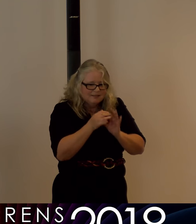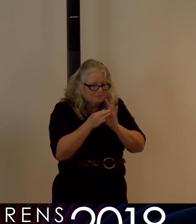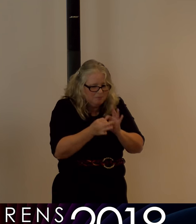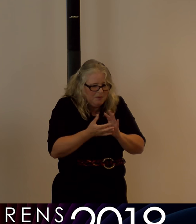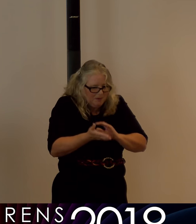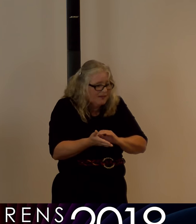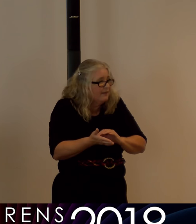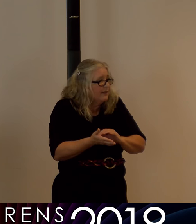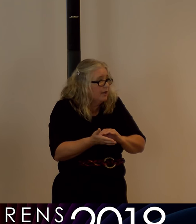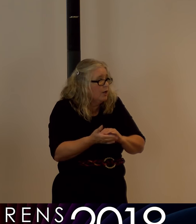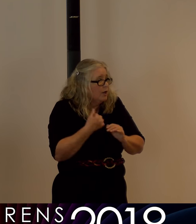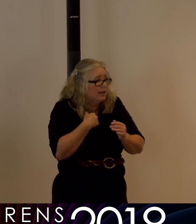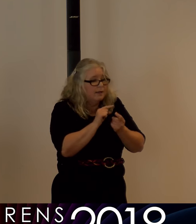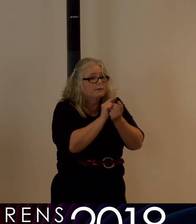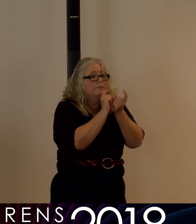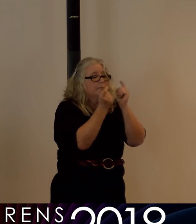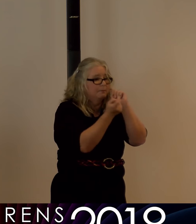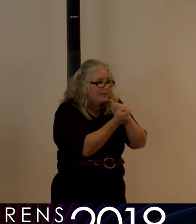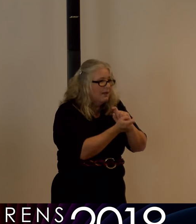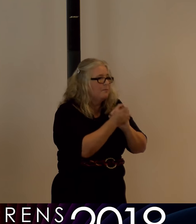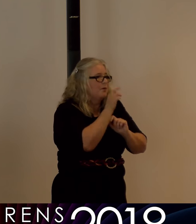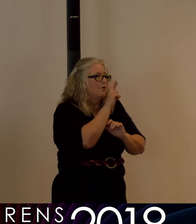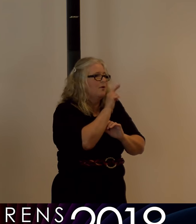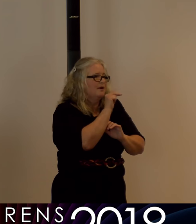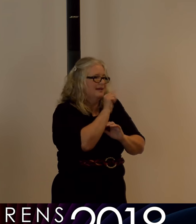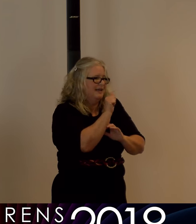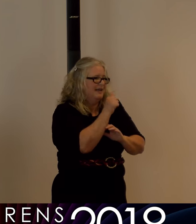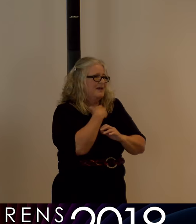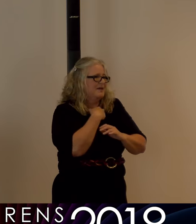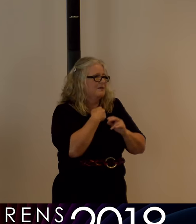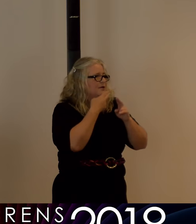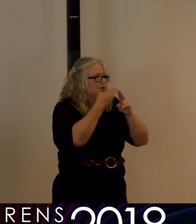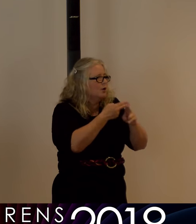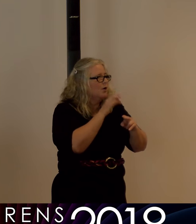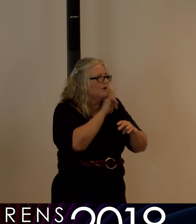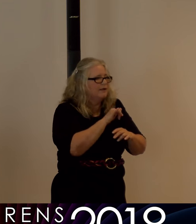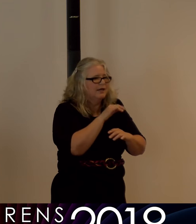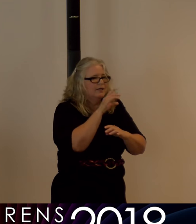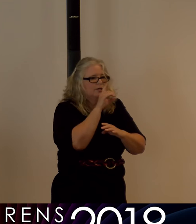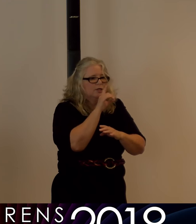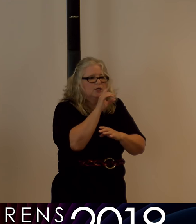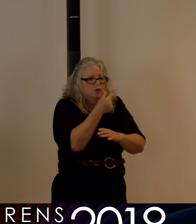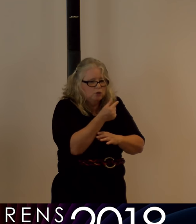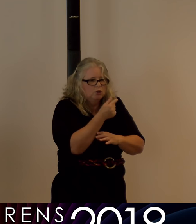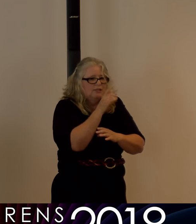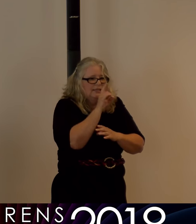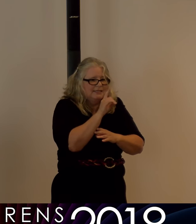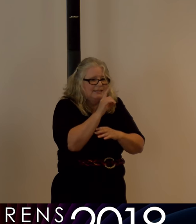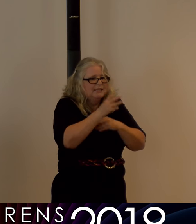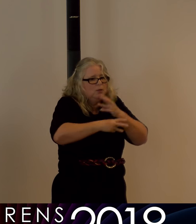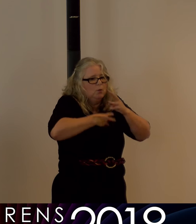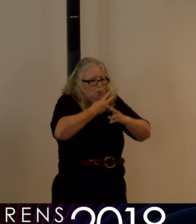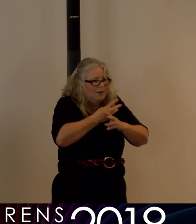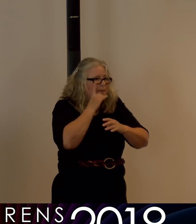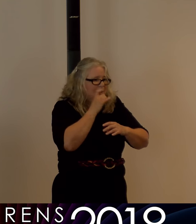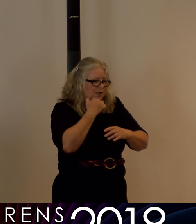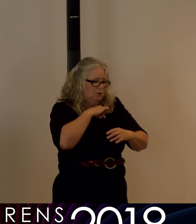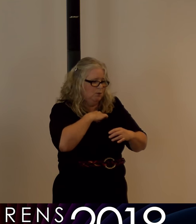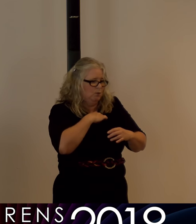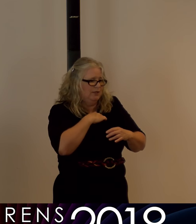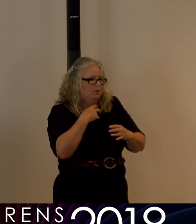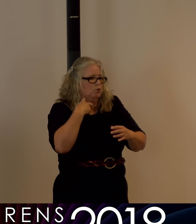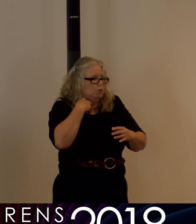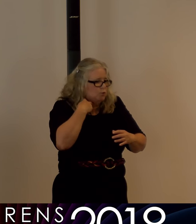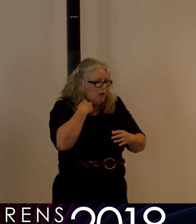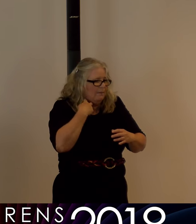is necessary for turning it into RNA. I'm going to call this the GT allele because it's gene trap, because we trapped the gene with this junk